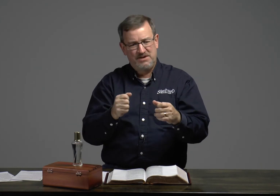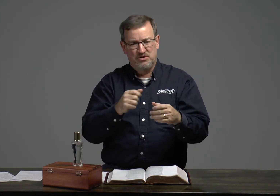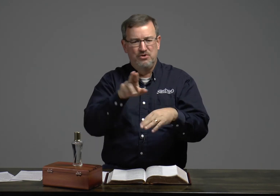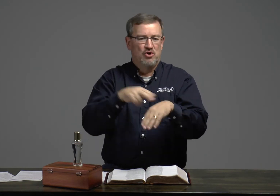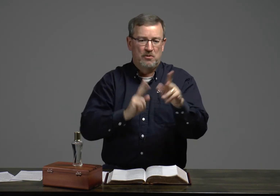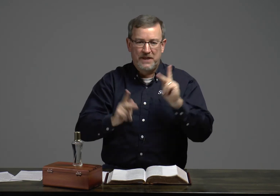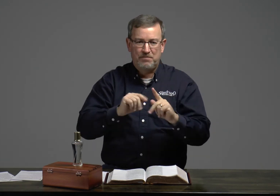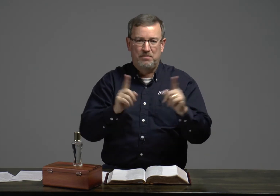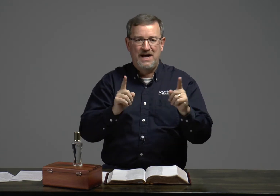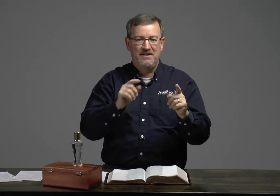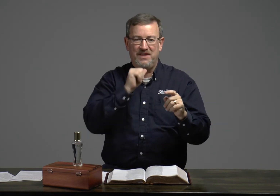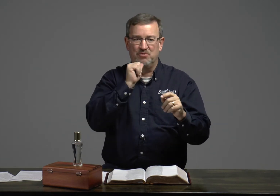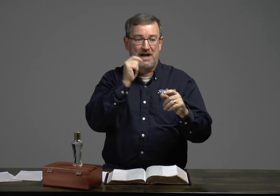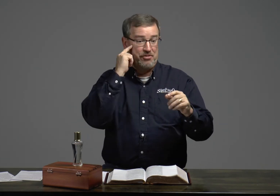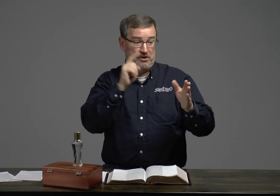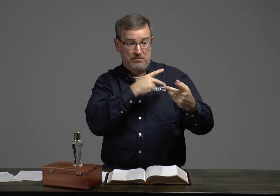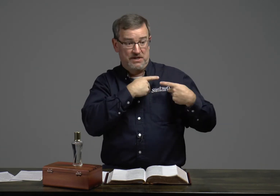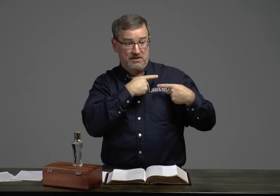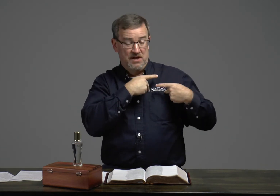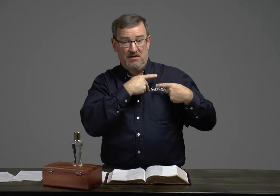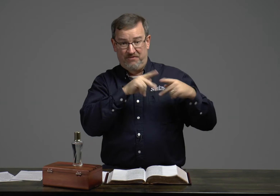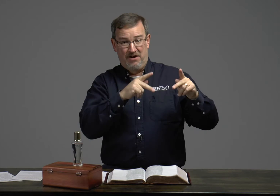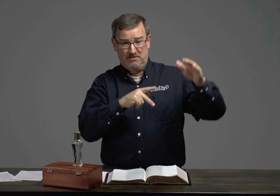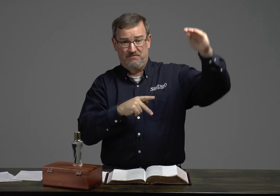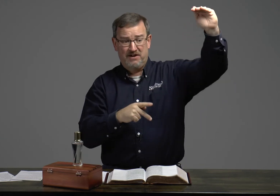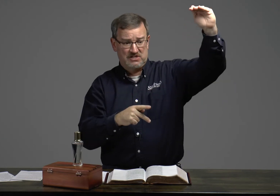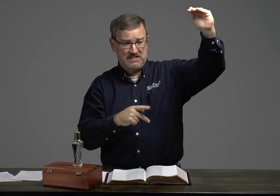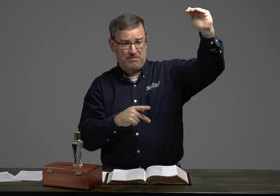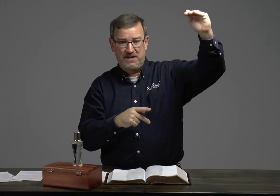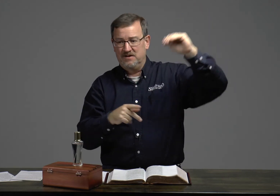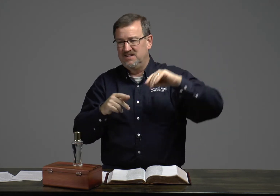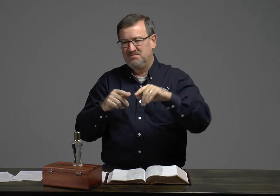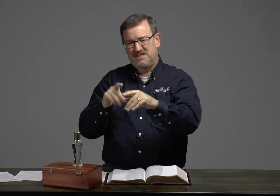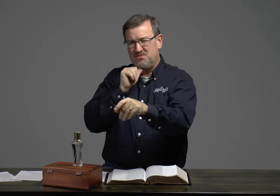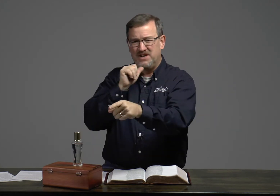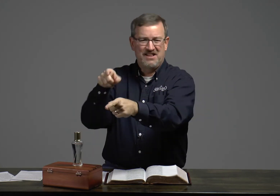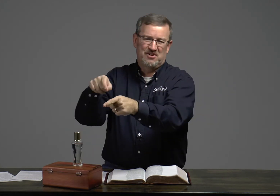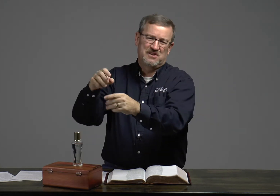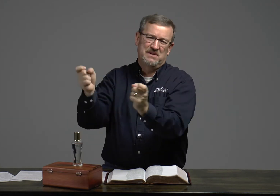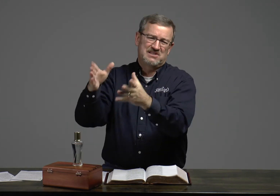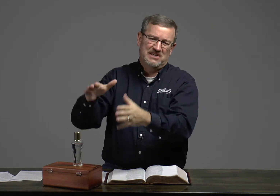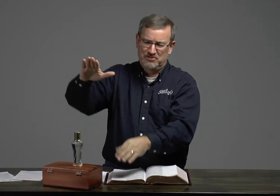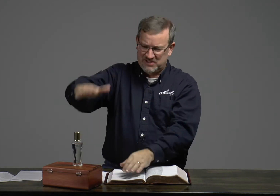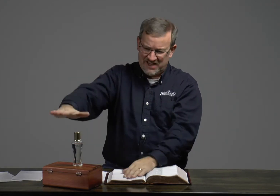They were normal people, but they were not thought to be Pharisees up here, but they were not thought to be sinners down